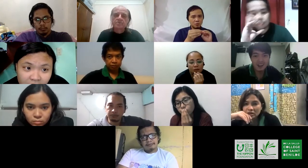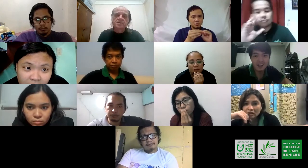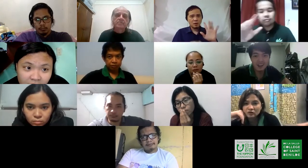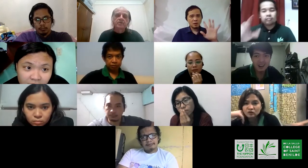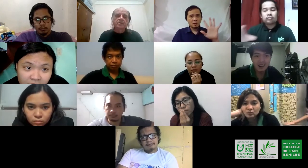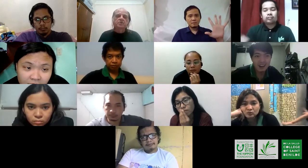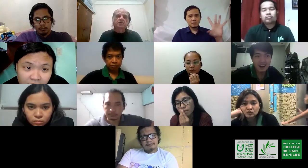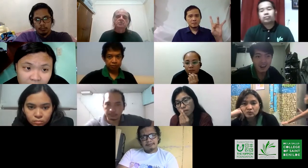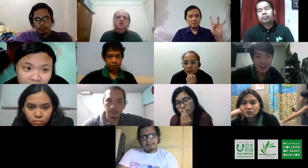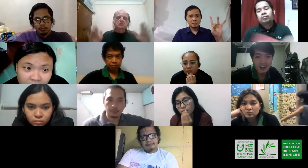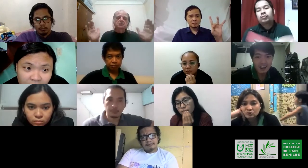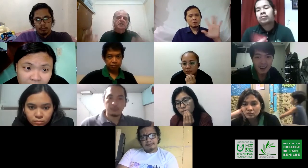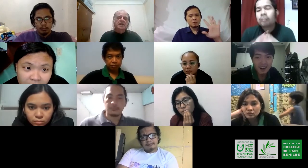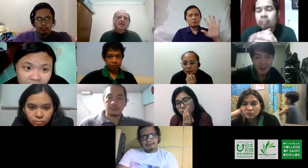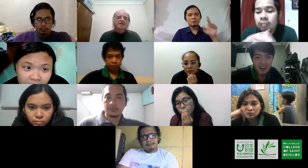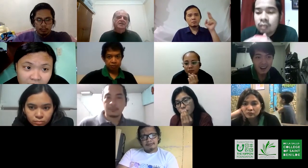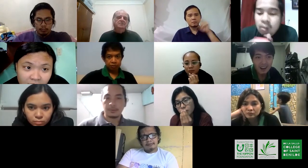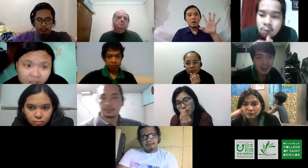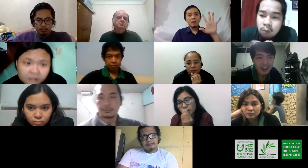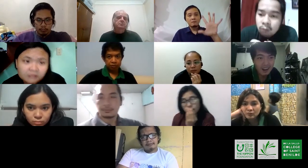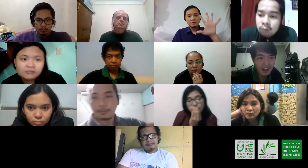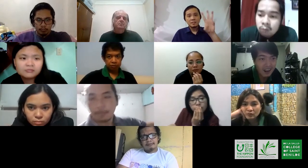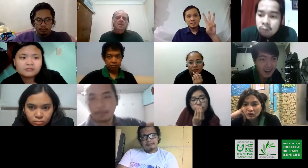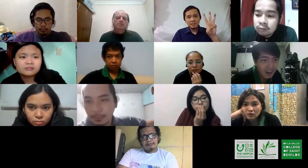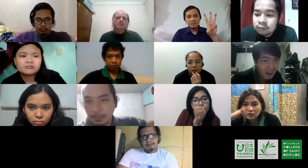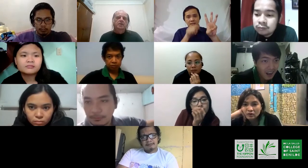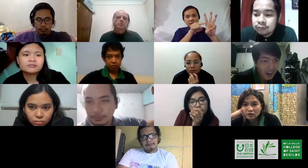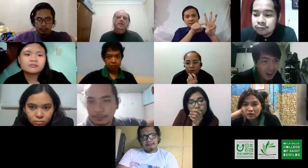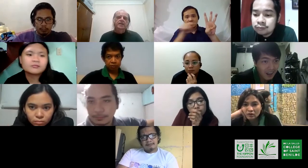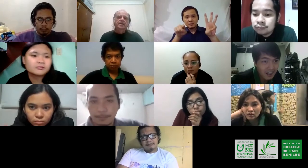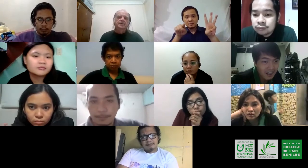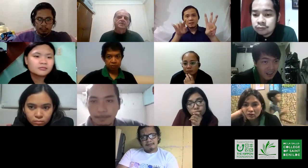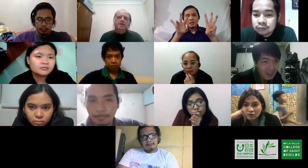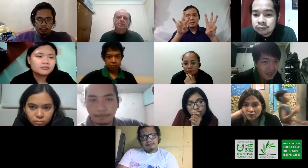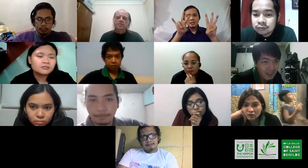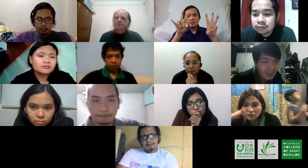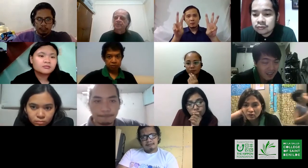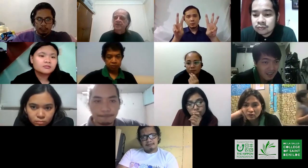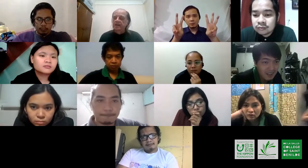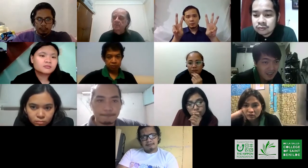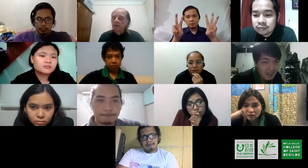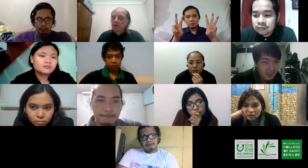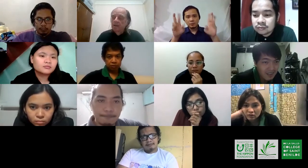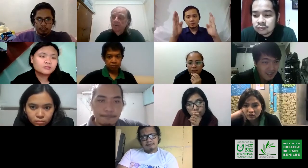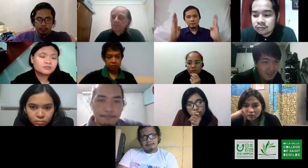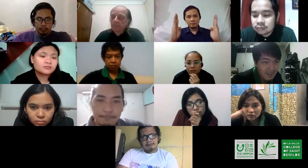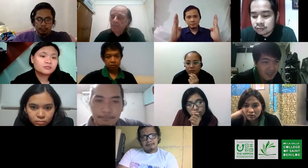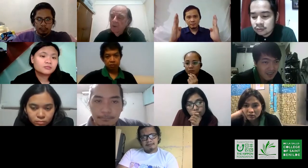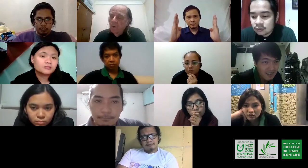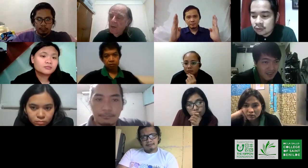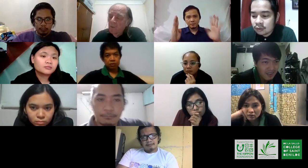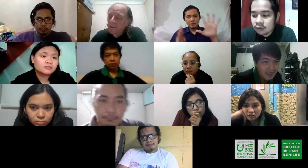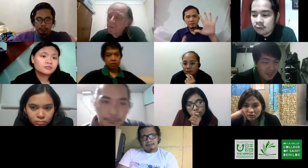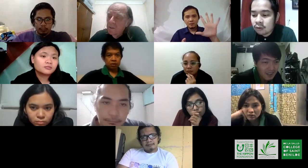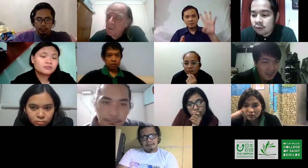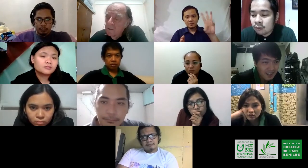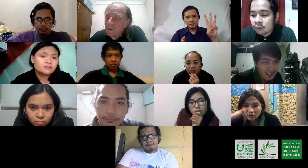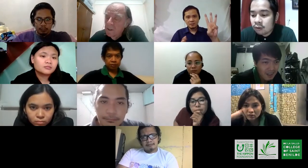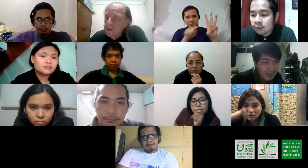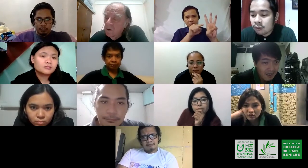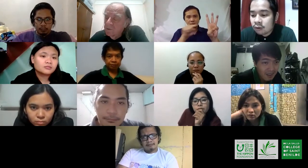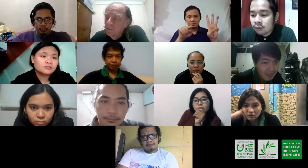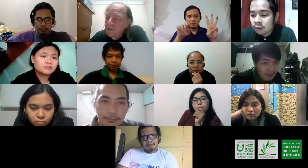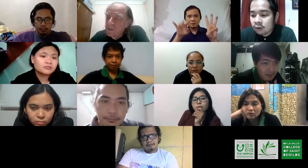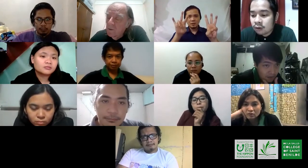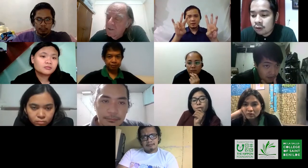56 through 72. So you don't really need to study much for that. But what I want you to do